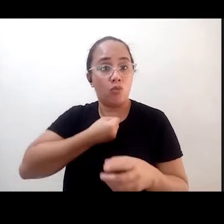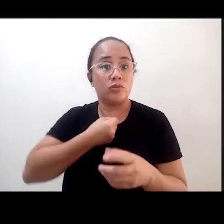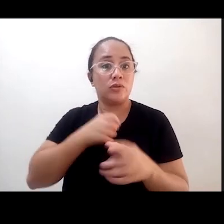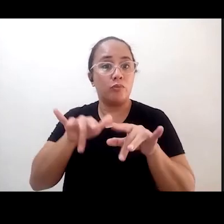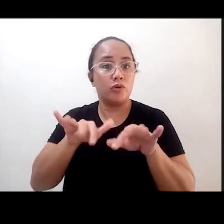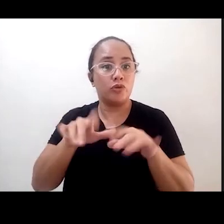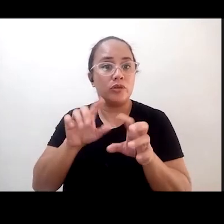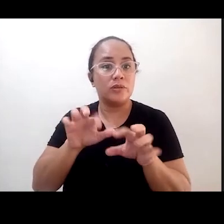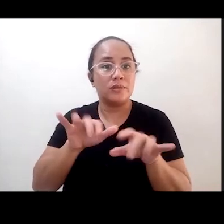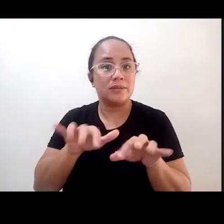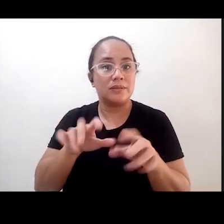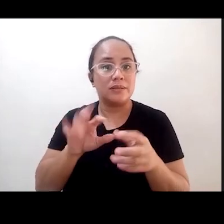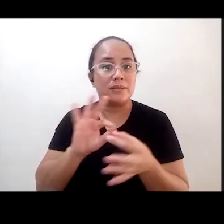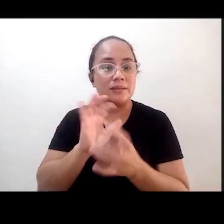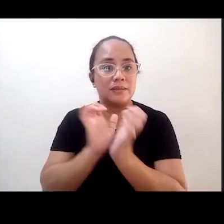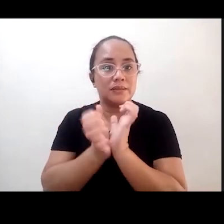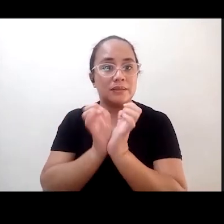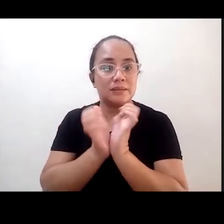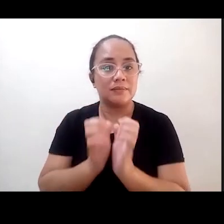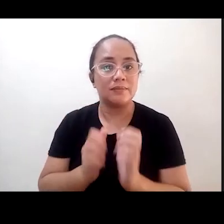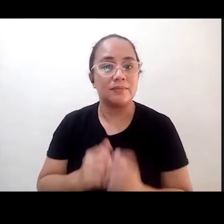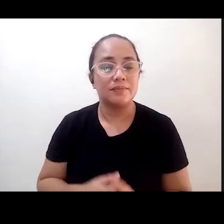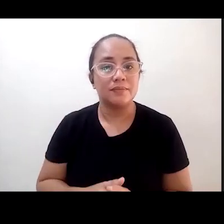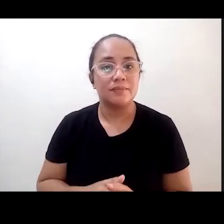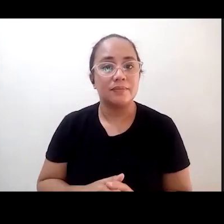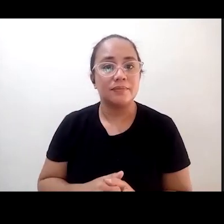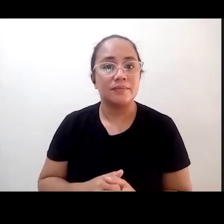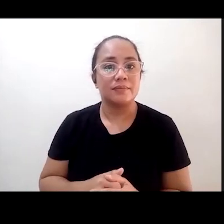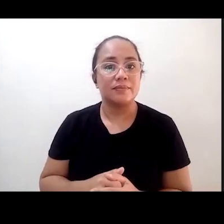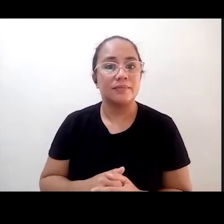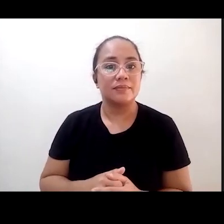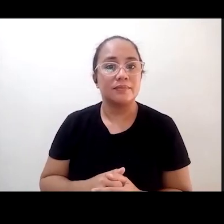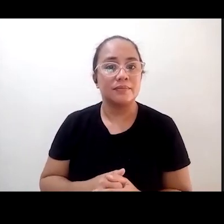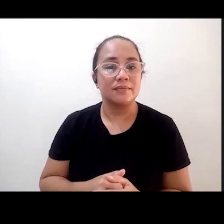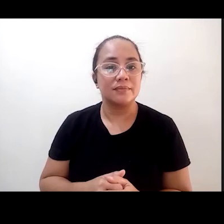So send you the. Well, Send you the certificate.